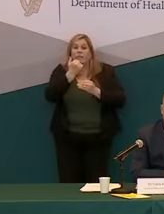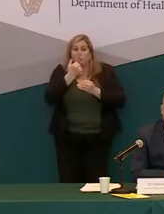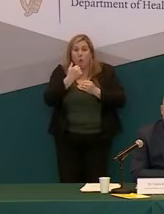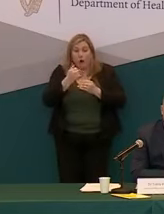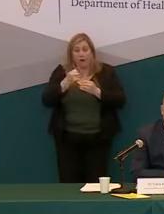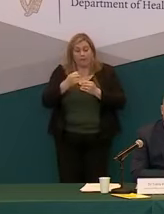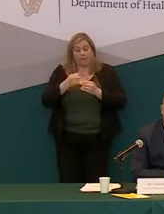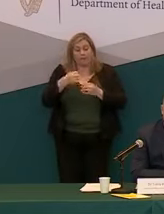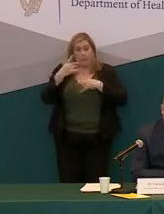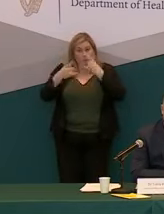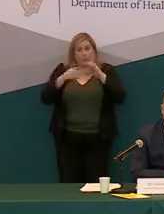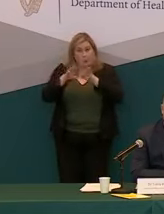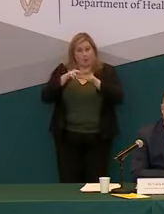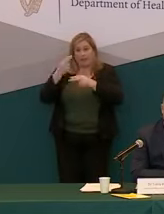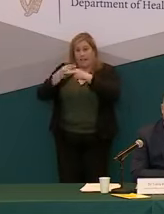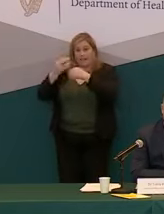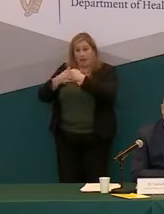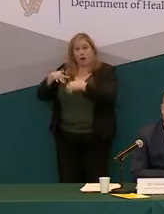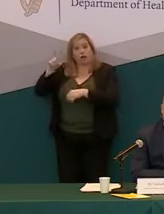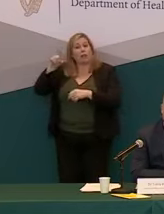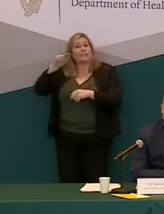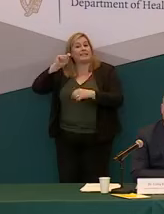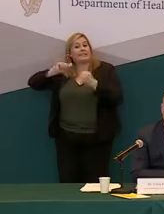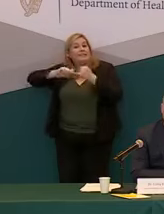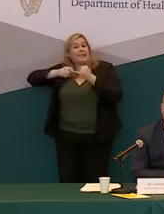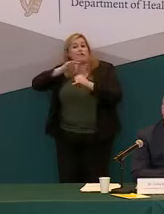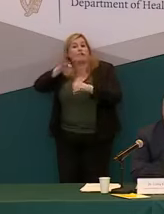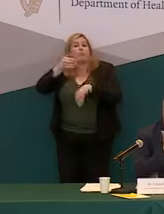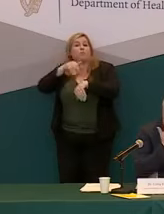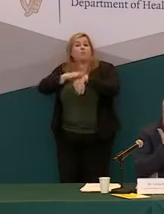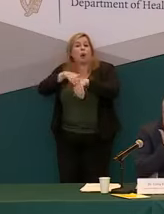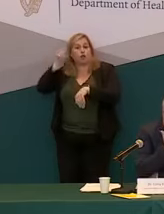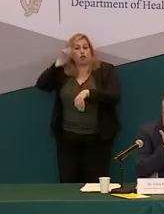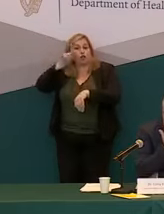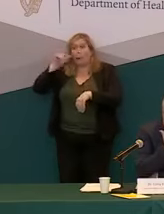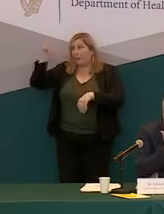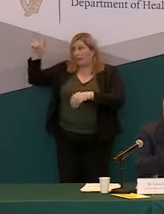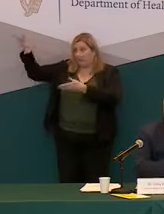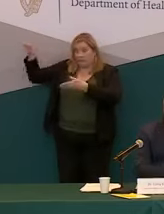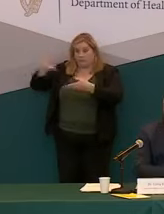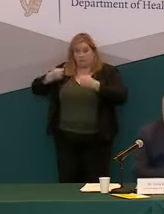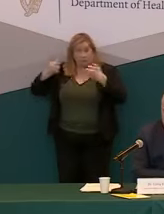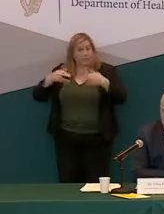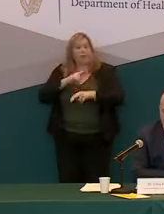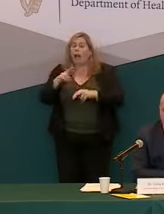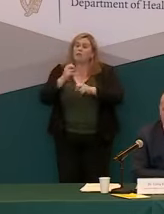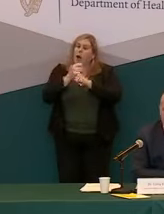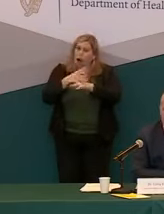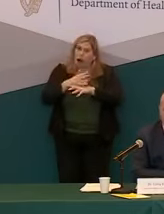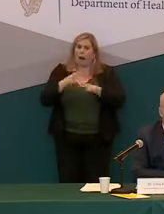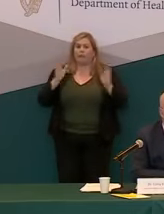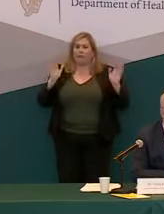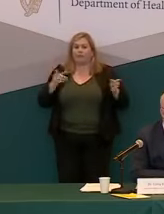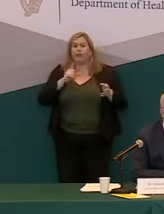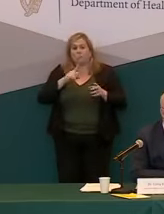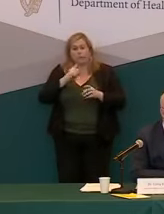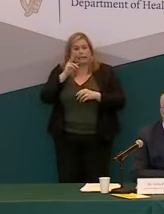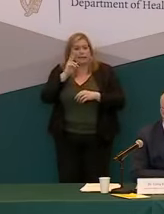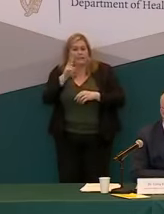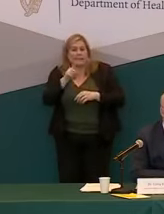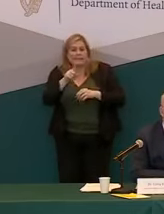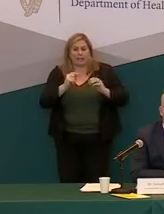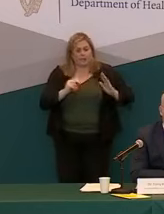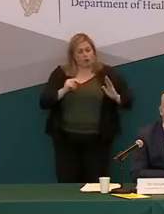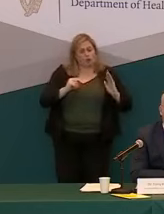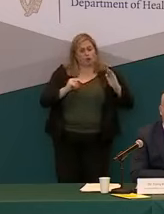those external tests done in Germany. Not all of them are back, but most of them are backdated. And you can see the slope of